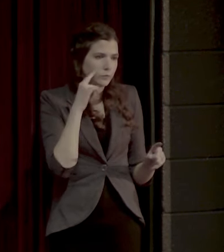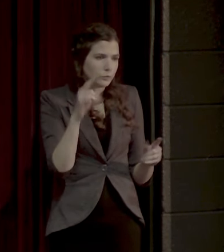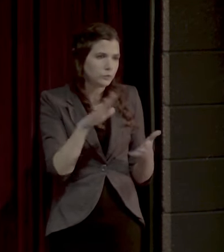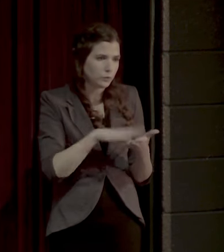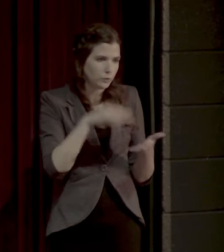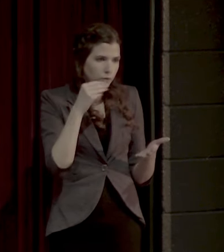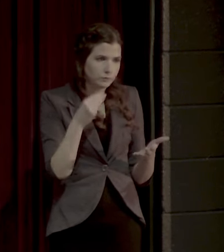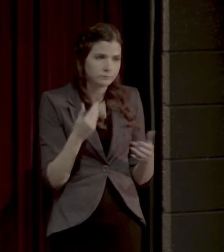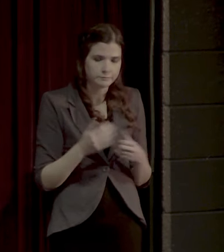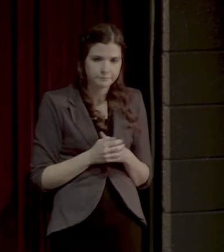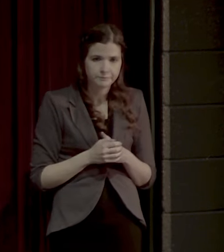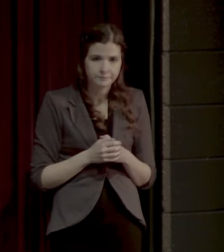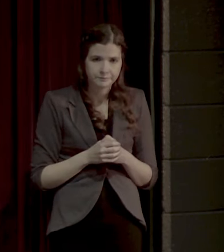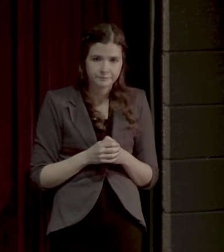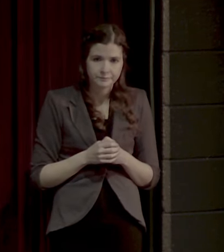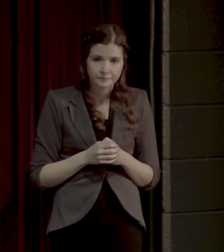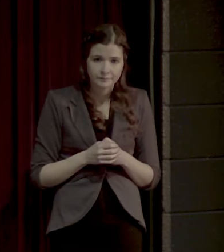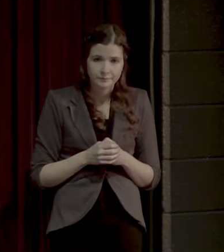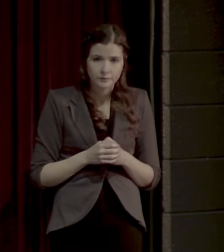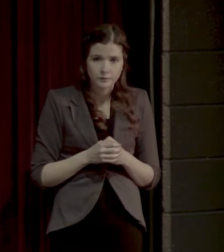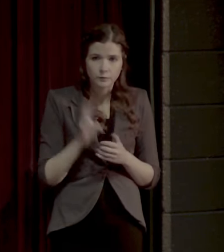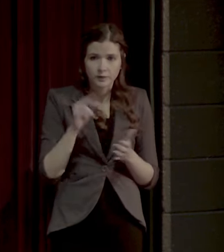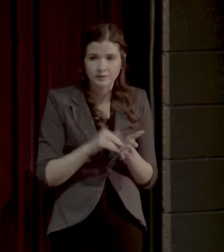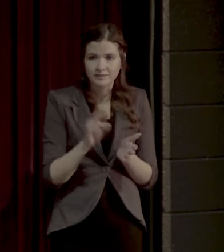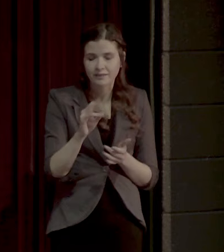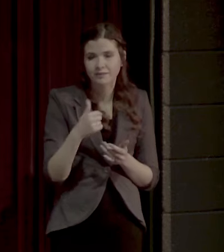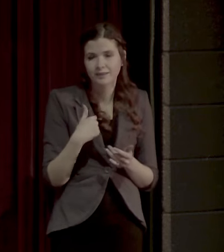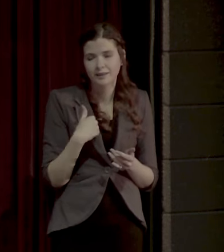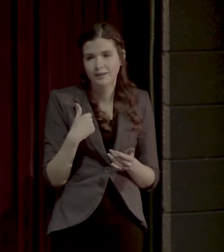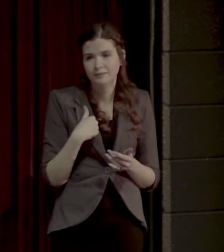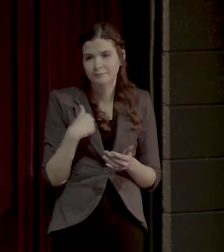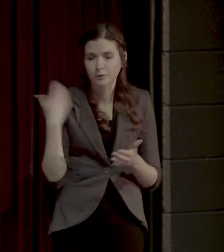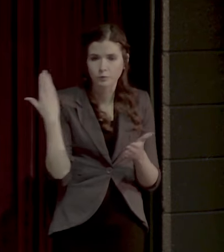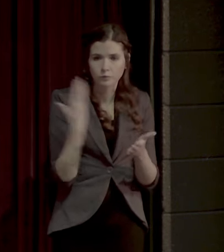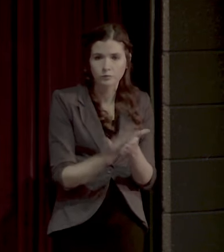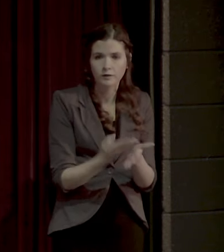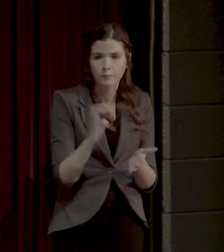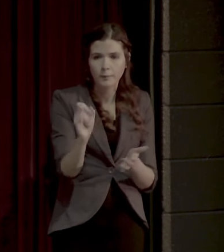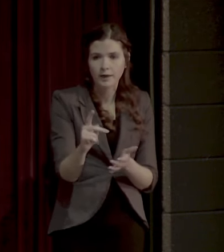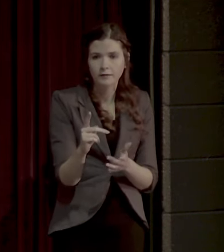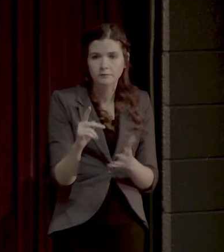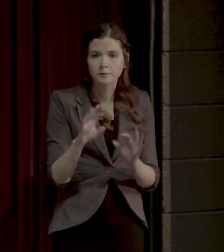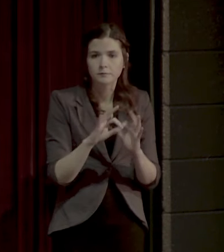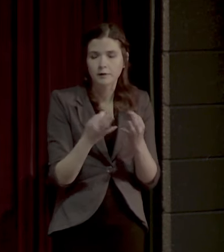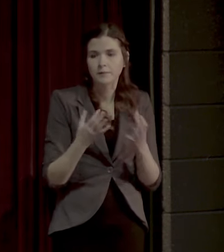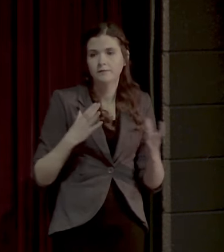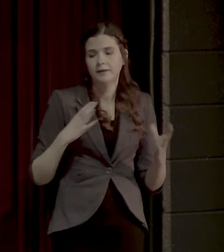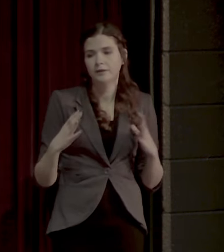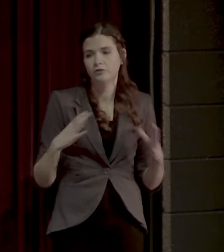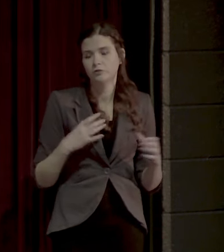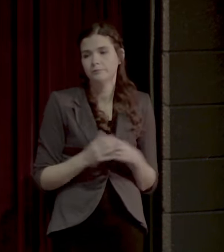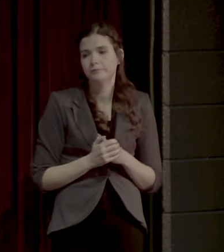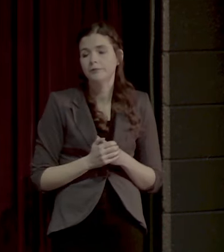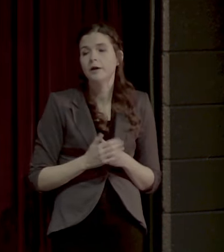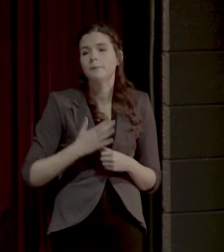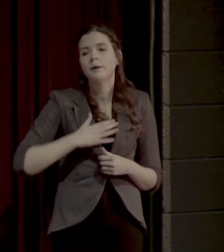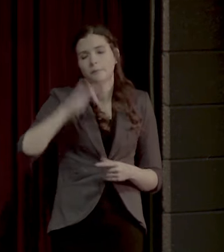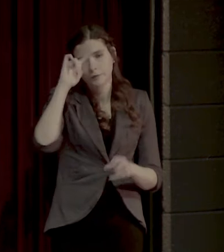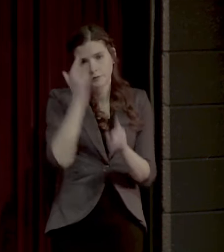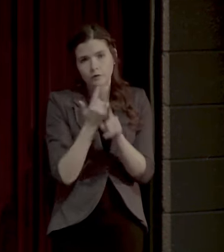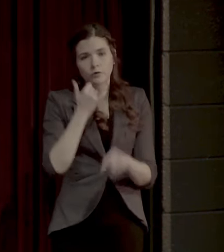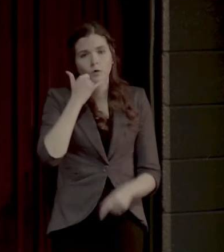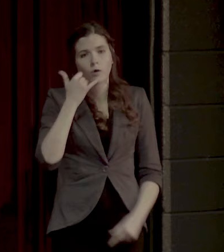lesson. In 2017, I had just gotten back from a family vacation, and my brother called